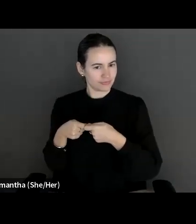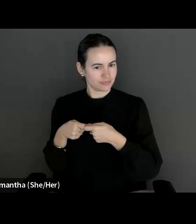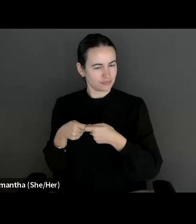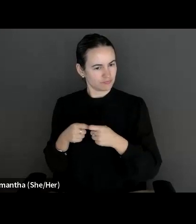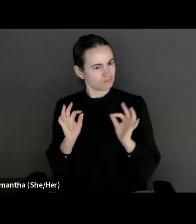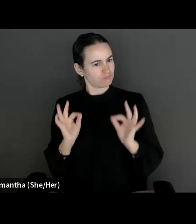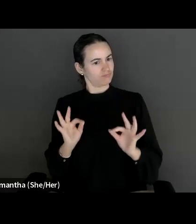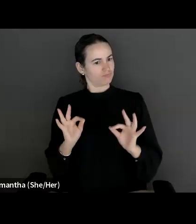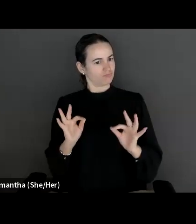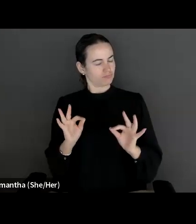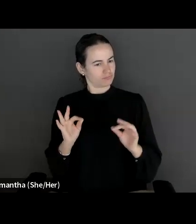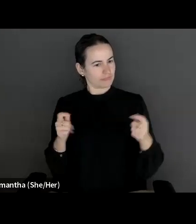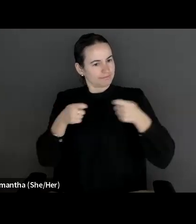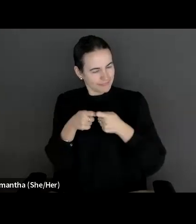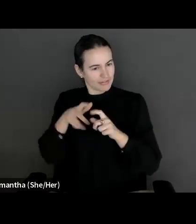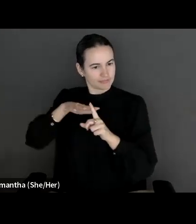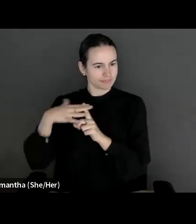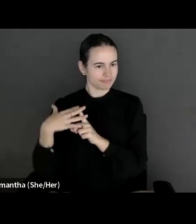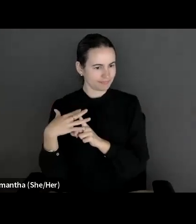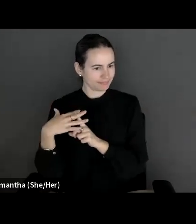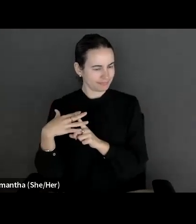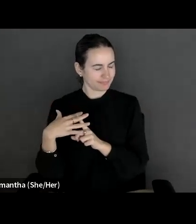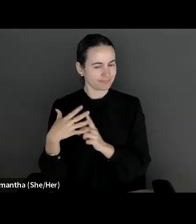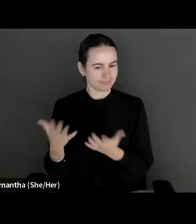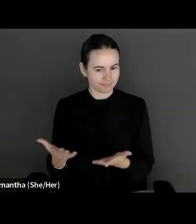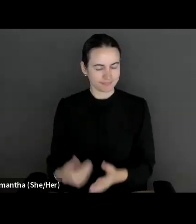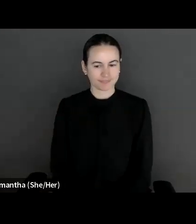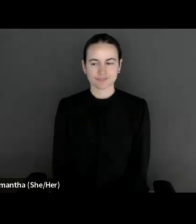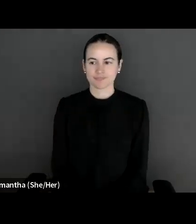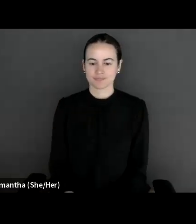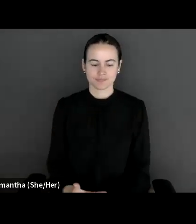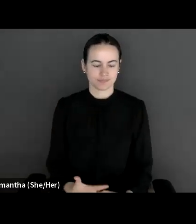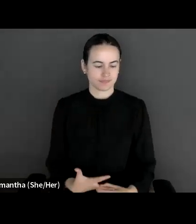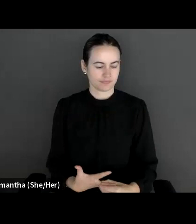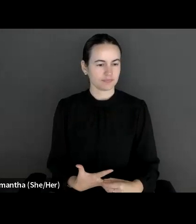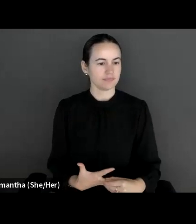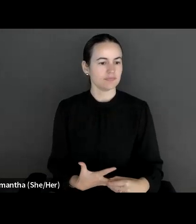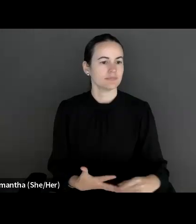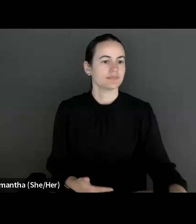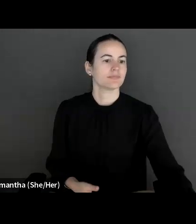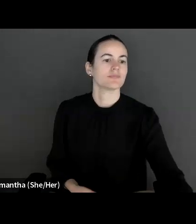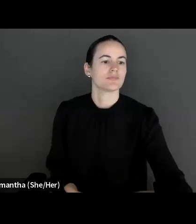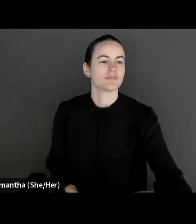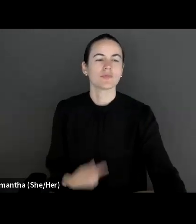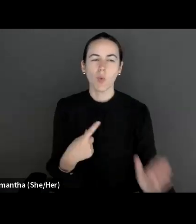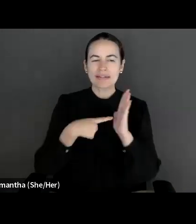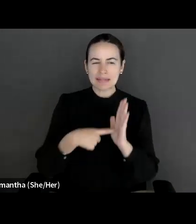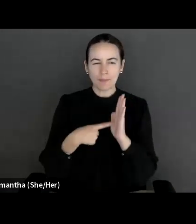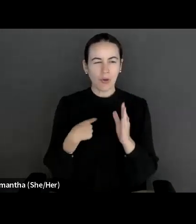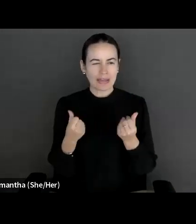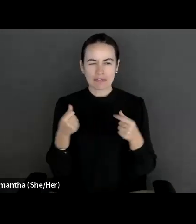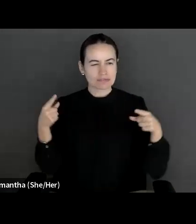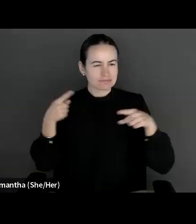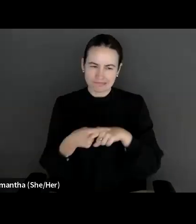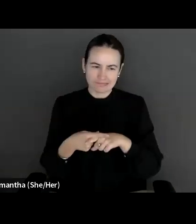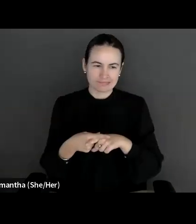this context. Let me now take you to an example where I think the two are clearly at odds. And I actually could have pulled out quite